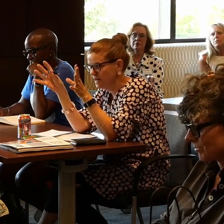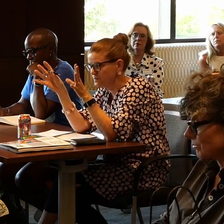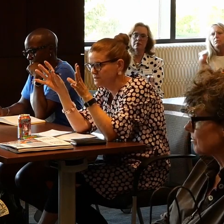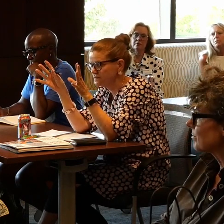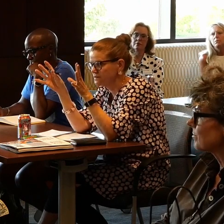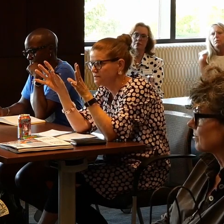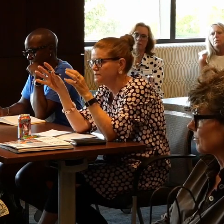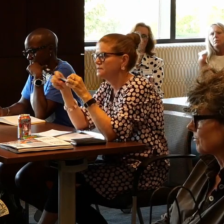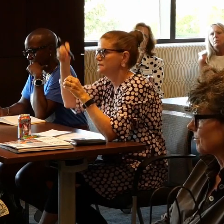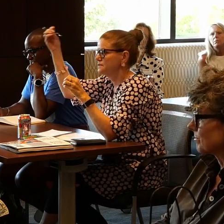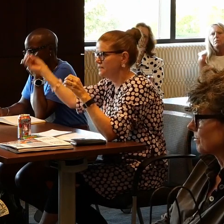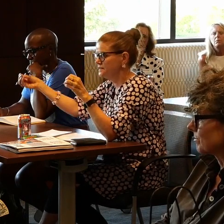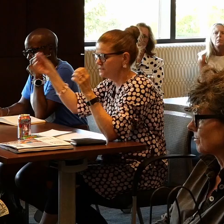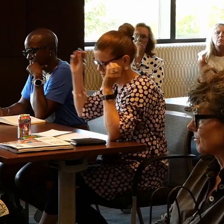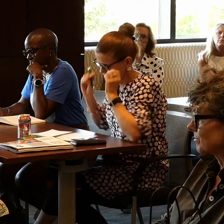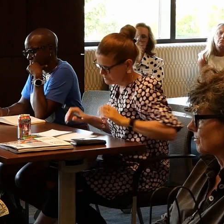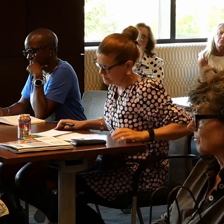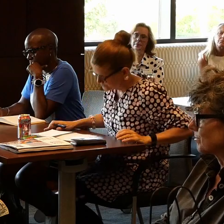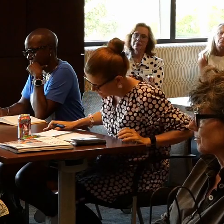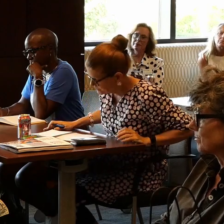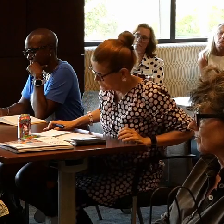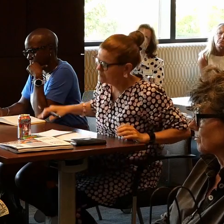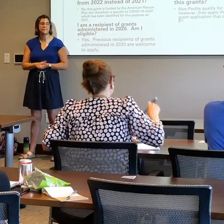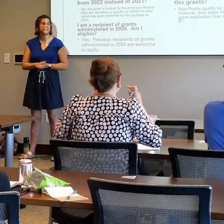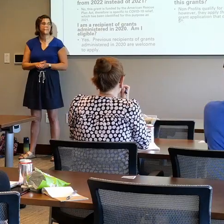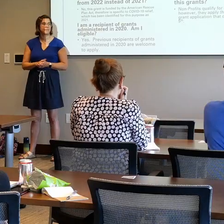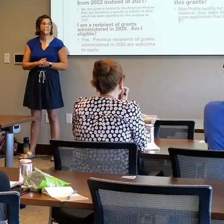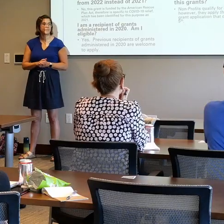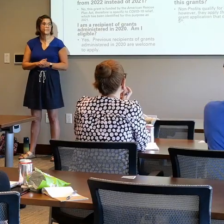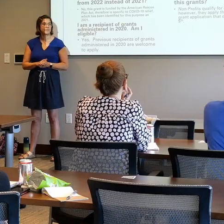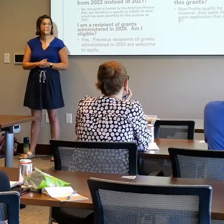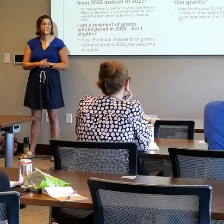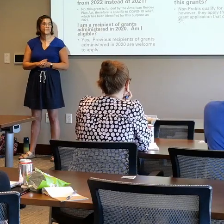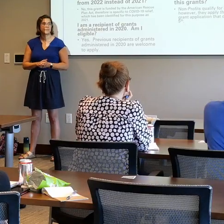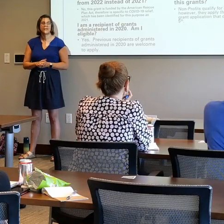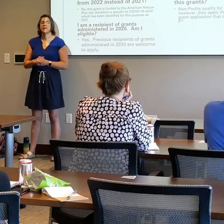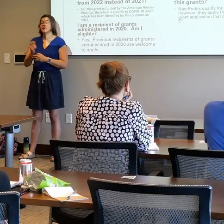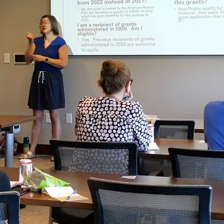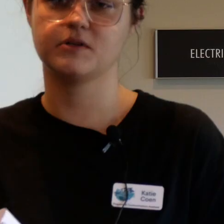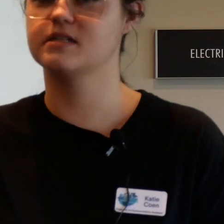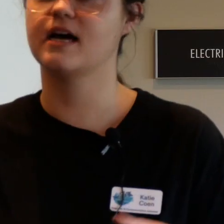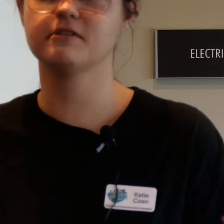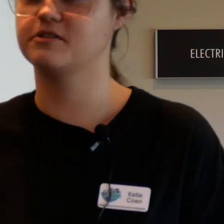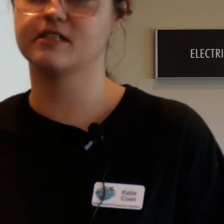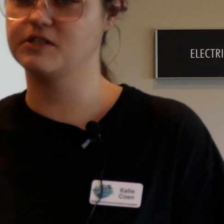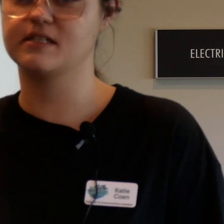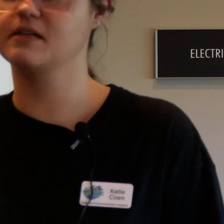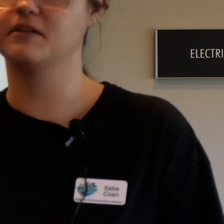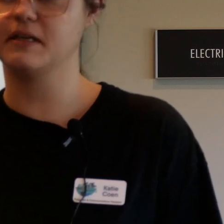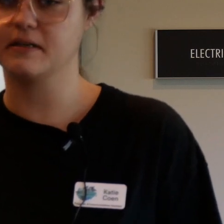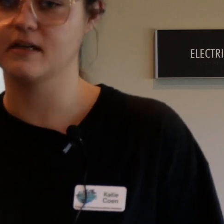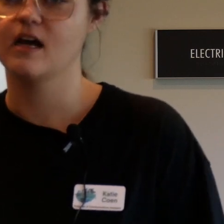and life happened, and then too. Okay. And it's recovery for COVID, yeah, which was yes. not restricted